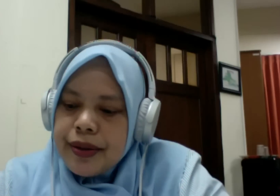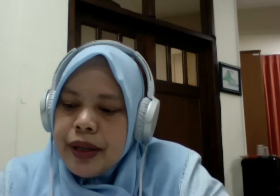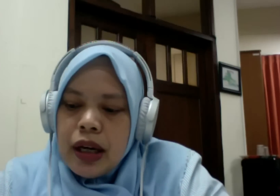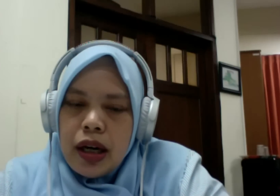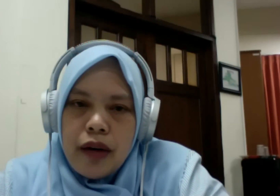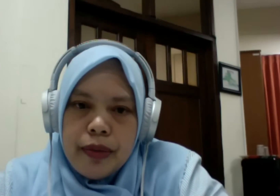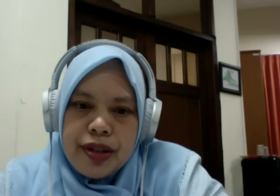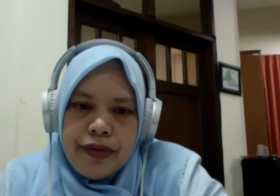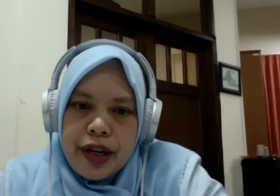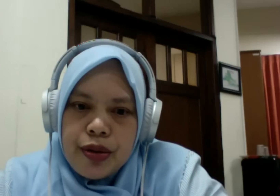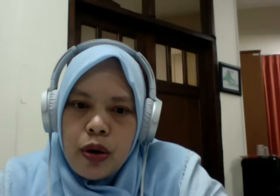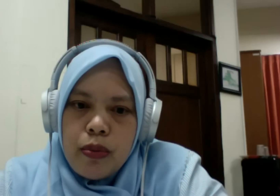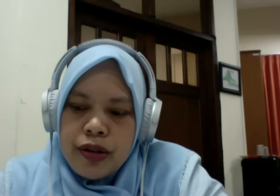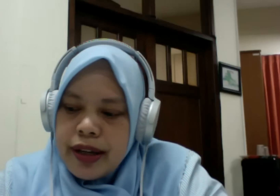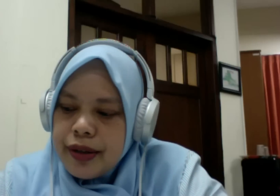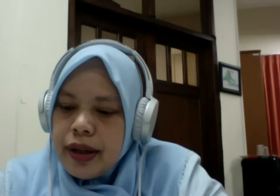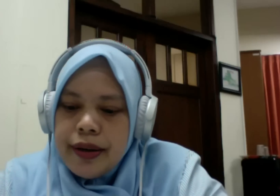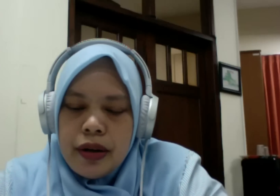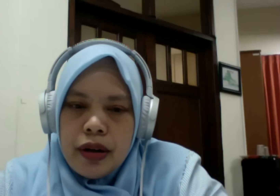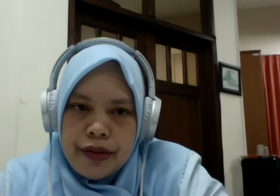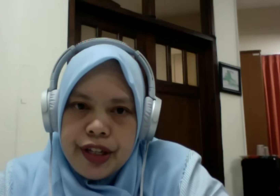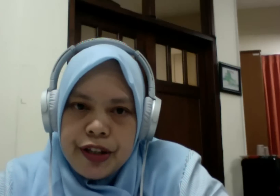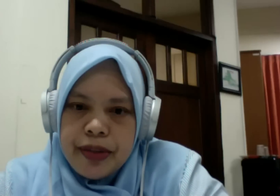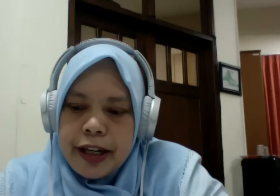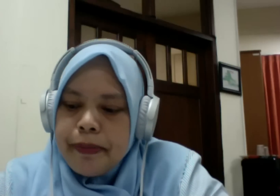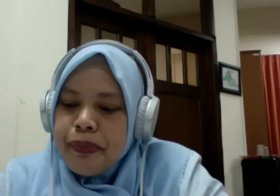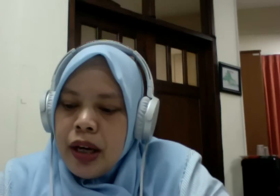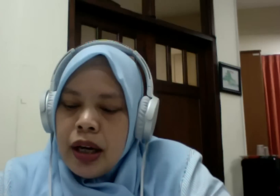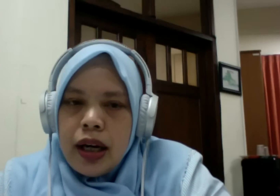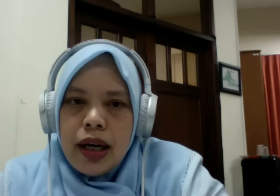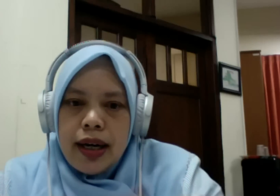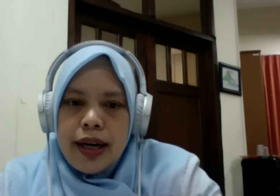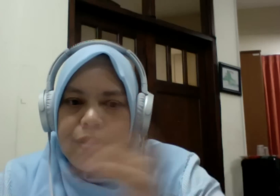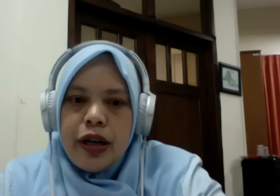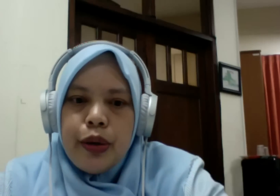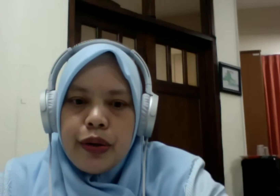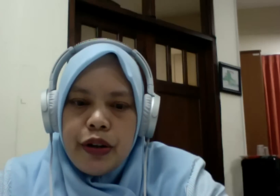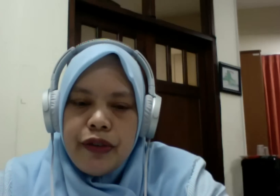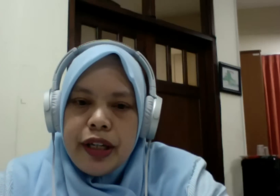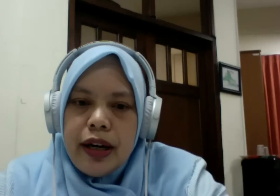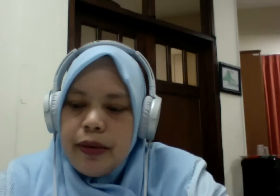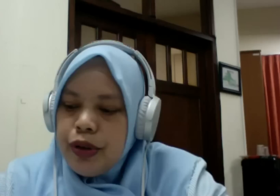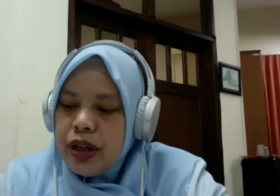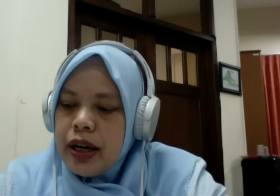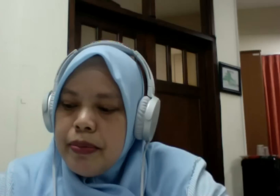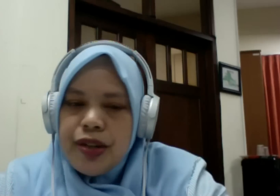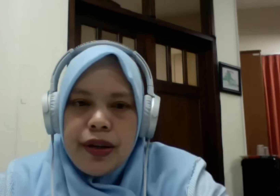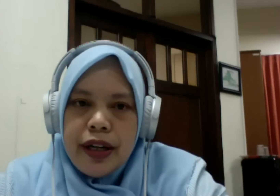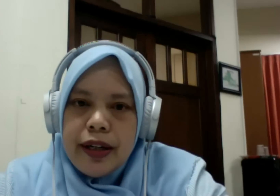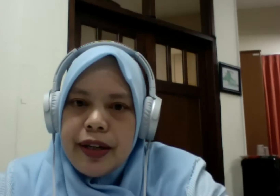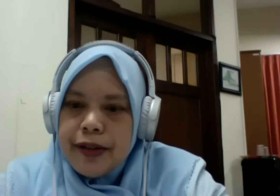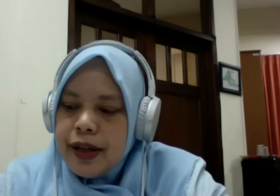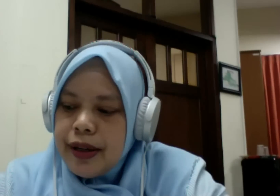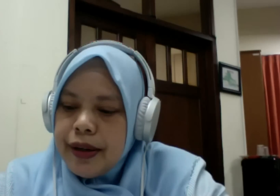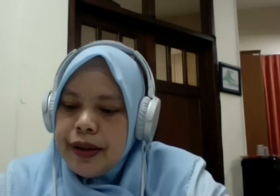2 hours, I will be serving as your moderator of this seminar. As Dr. Fadilah Putra mentioned